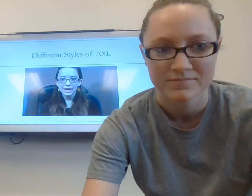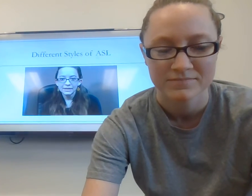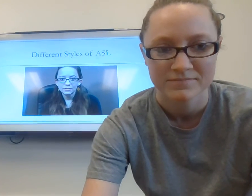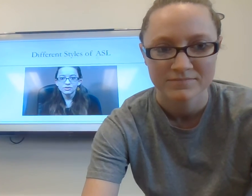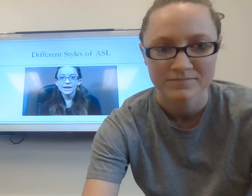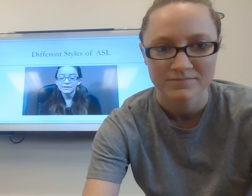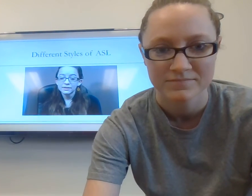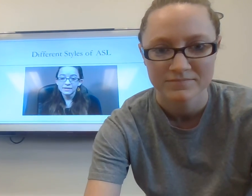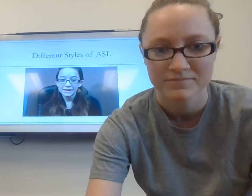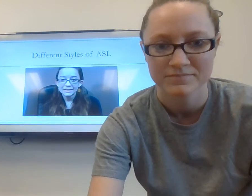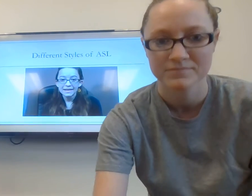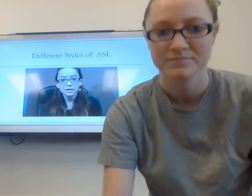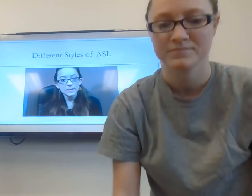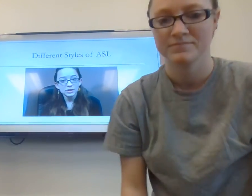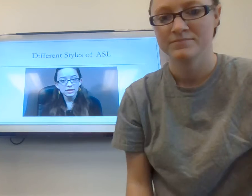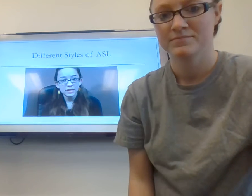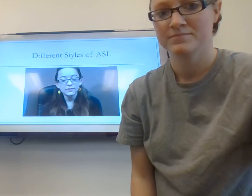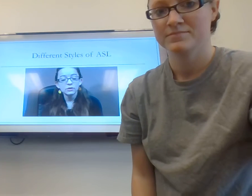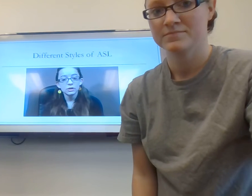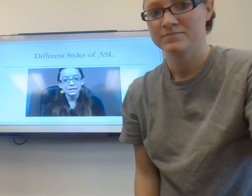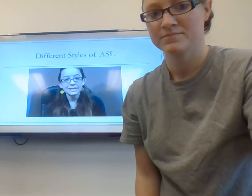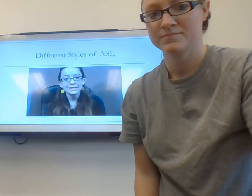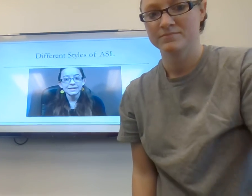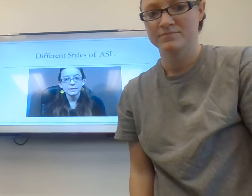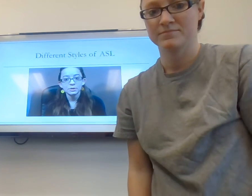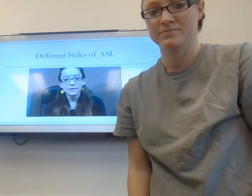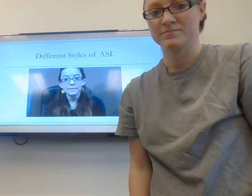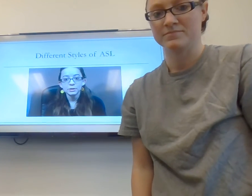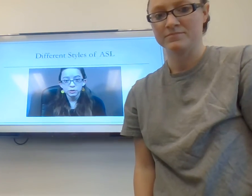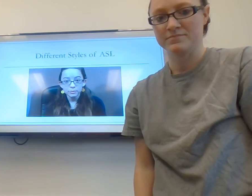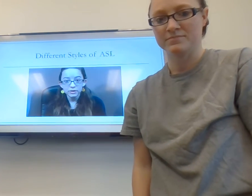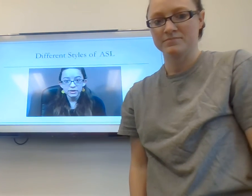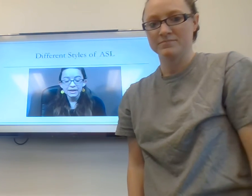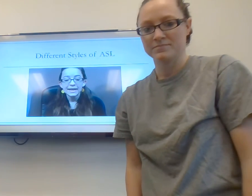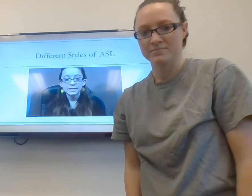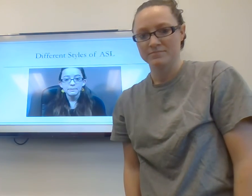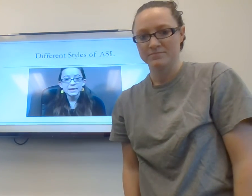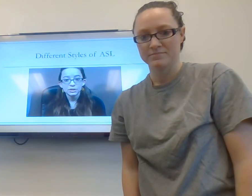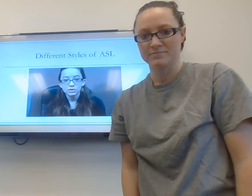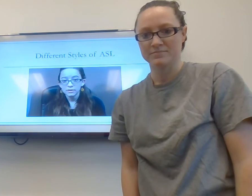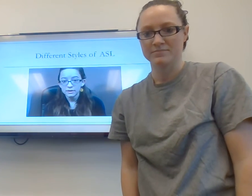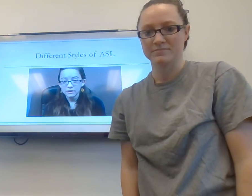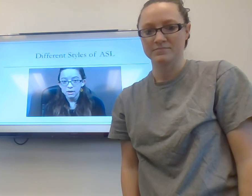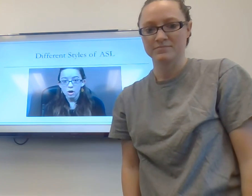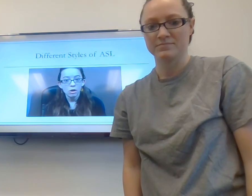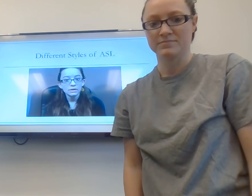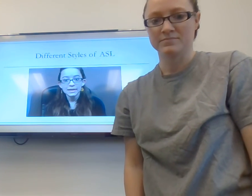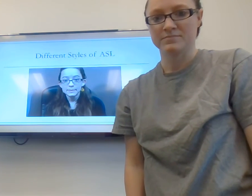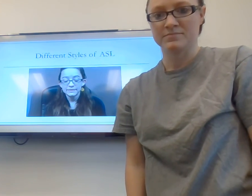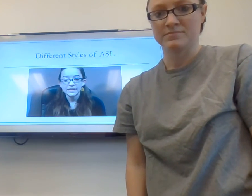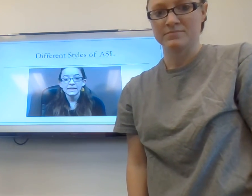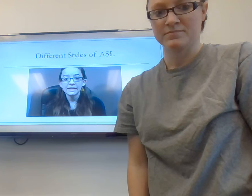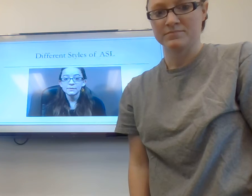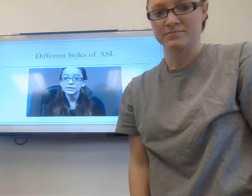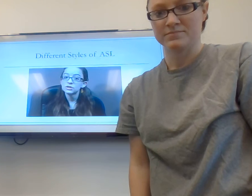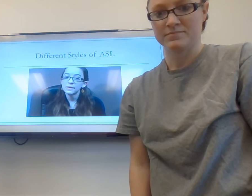and strive to learn ASL, especially if you're learning sign language to become an interpreter. It's best to learn all types of sign language so that